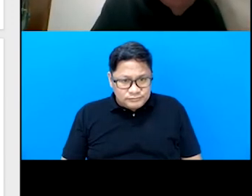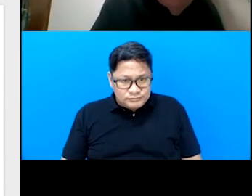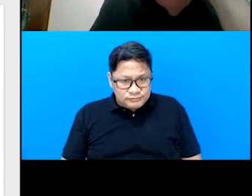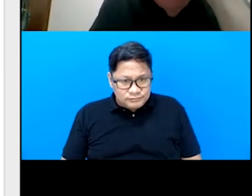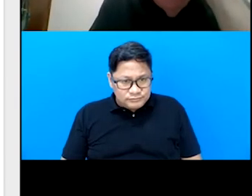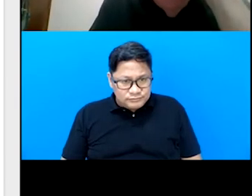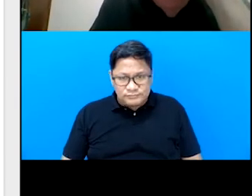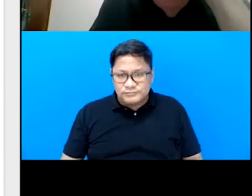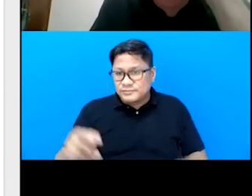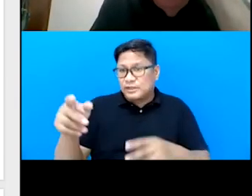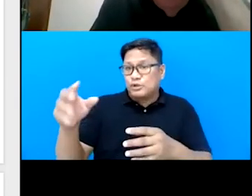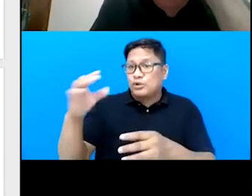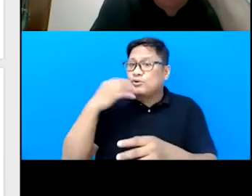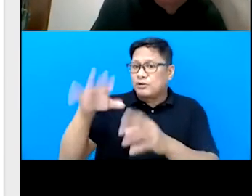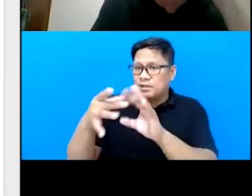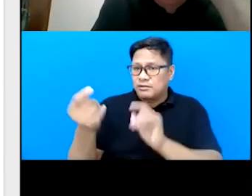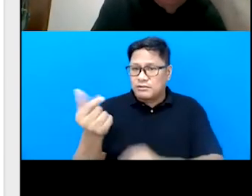comment out, yes, good.